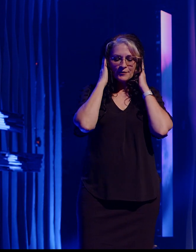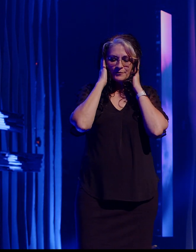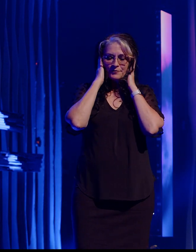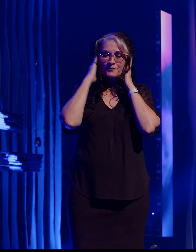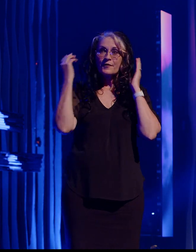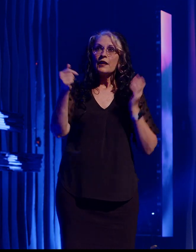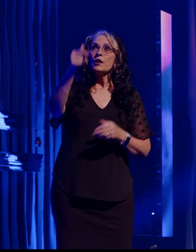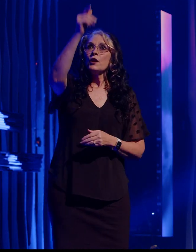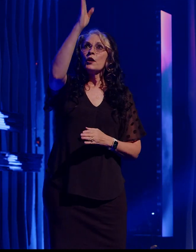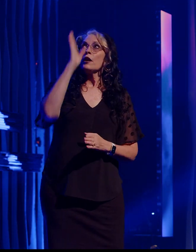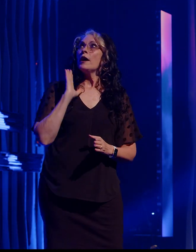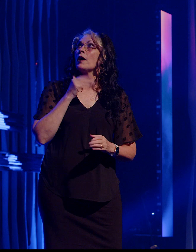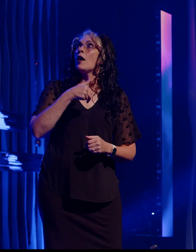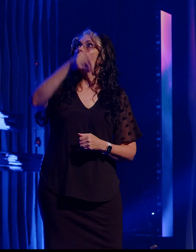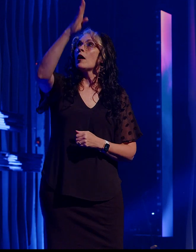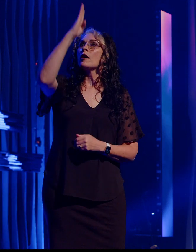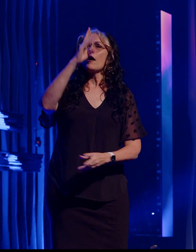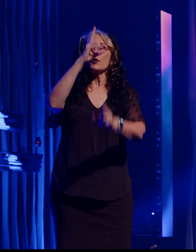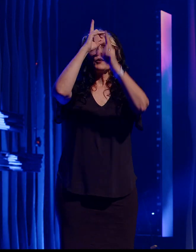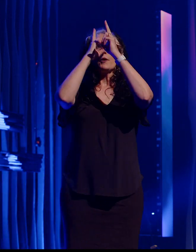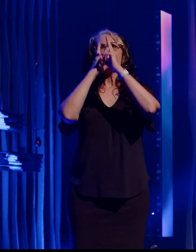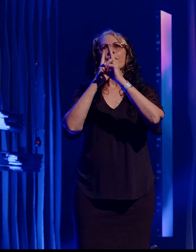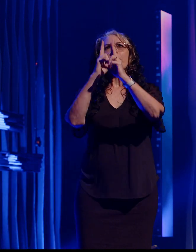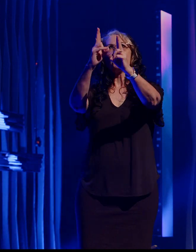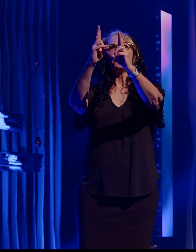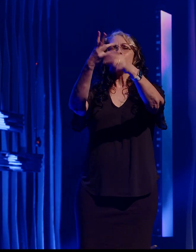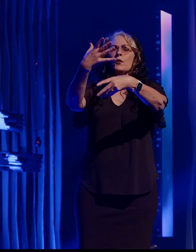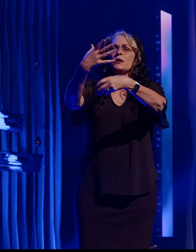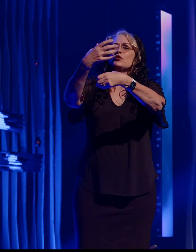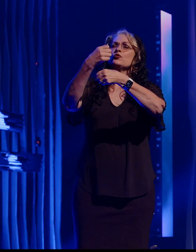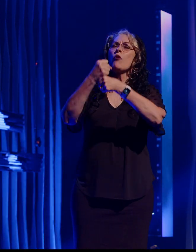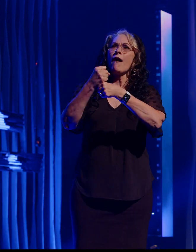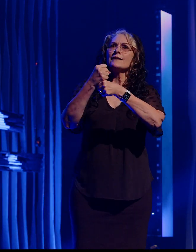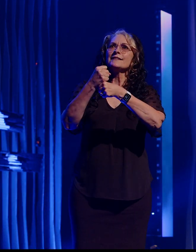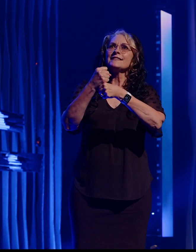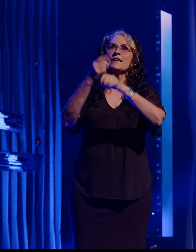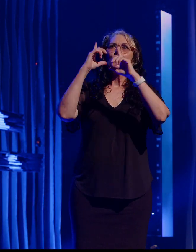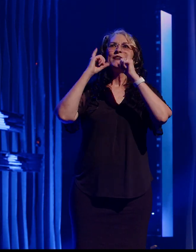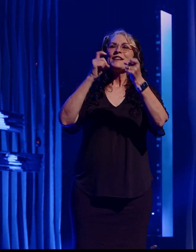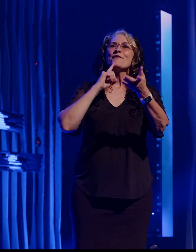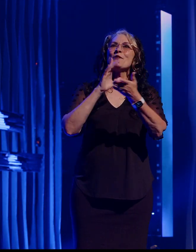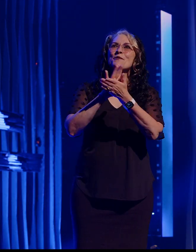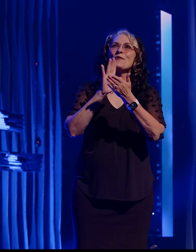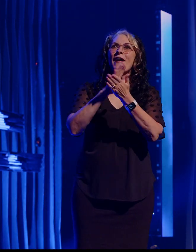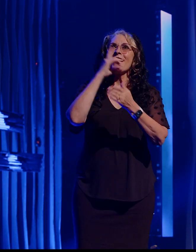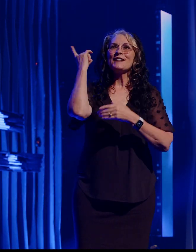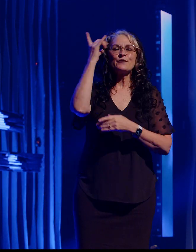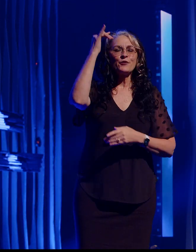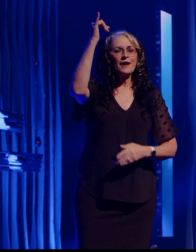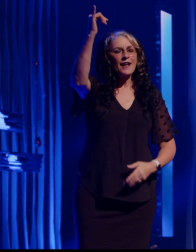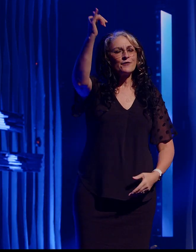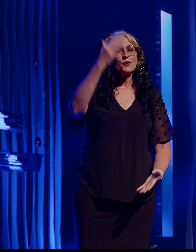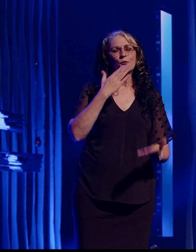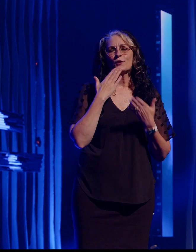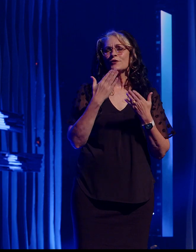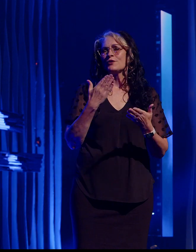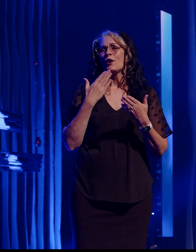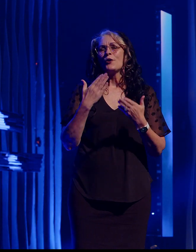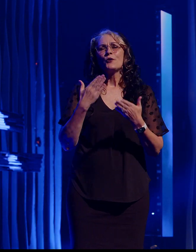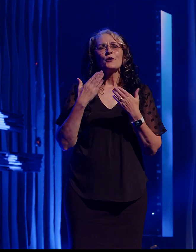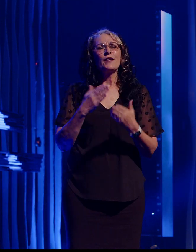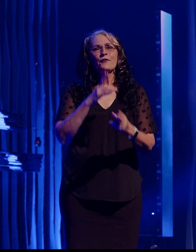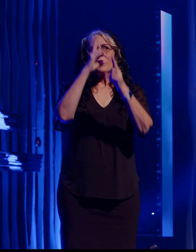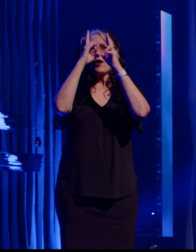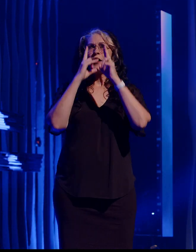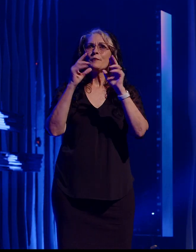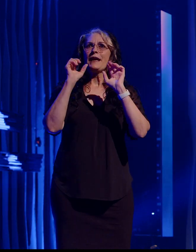God, you are our God. We will fear you. We will honor you. We will trust in you. And we will give you praise forever. God, we're so thankful and